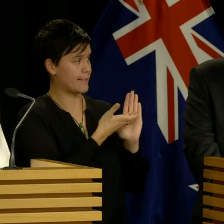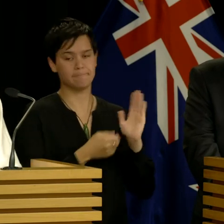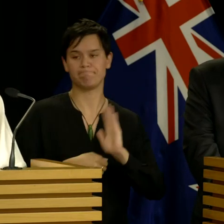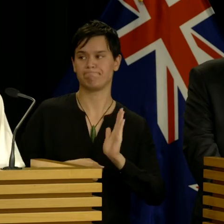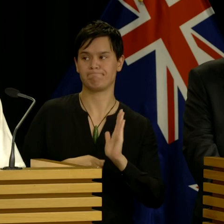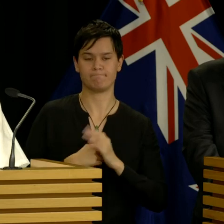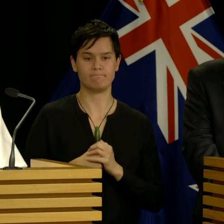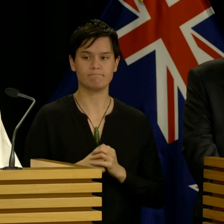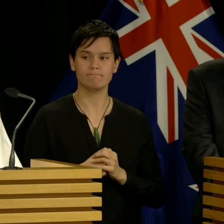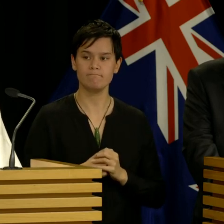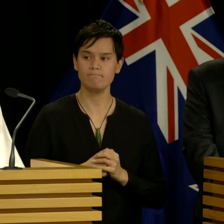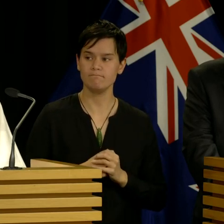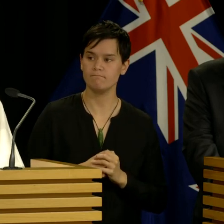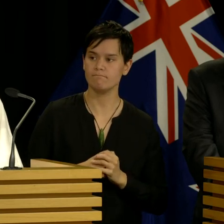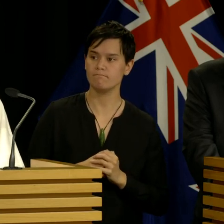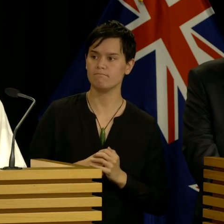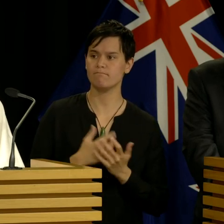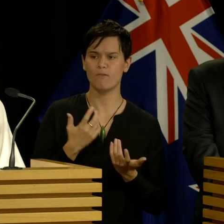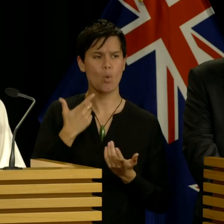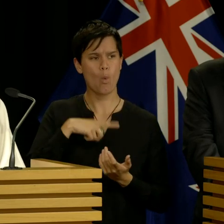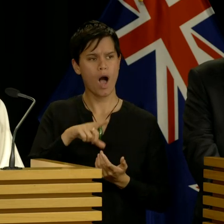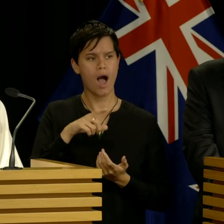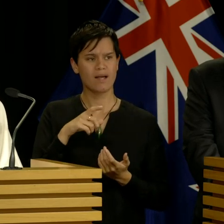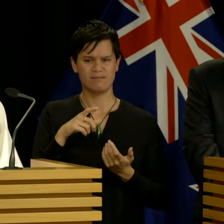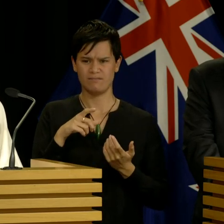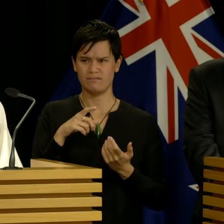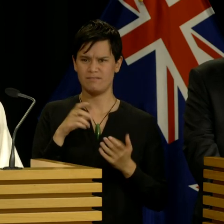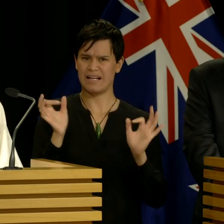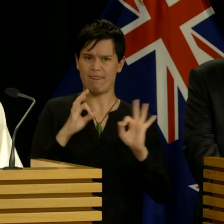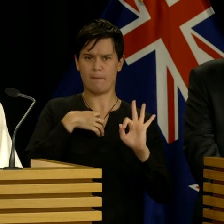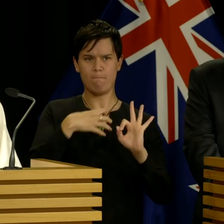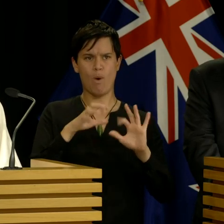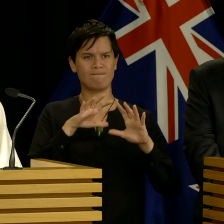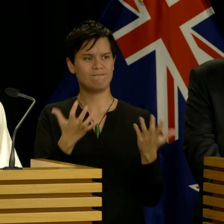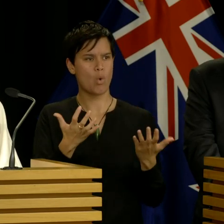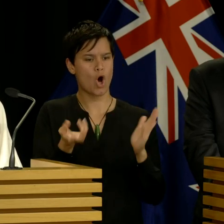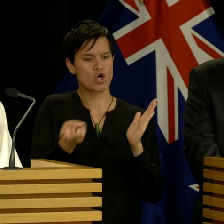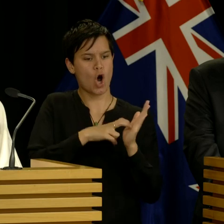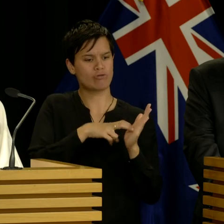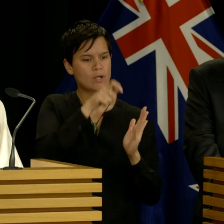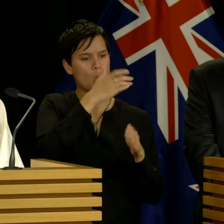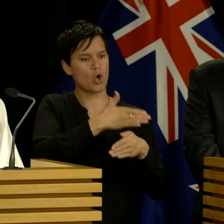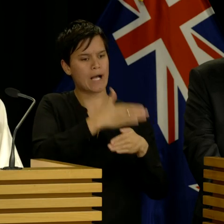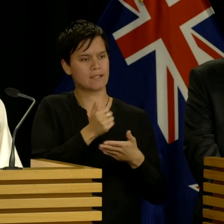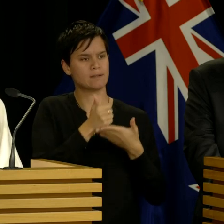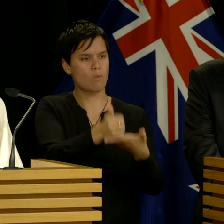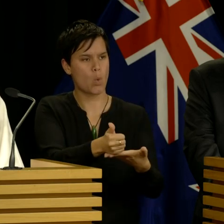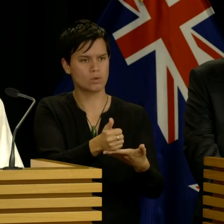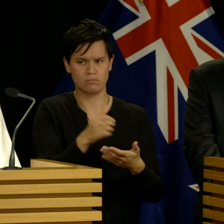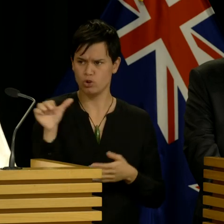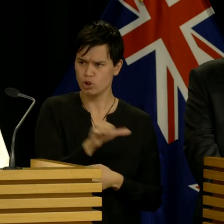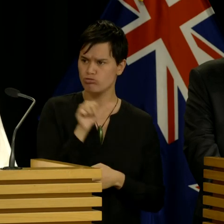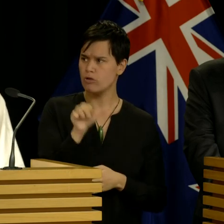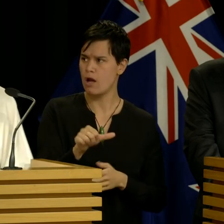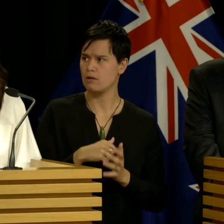is more not being done to protect contractors, given there are so many contractors, particularly who work in some of these industries, affected? Well,